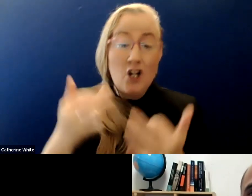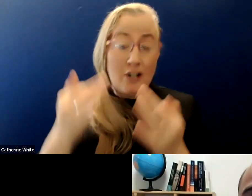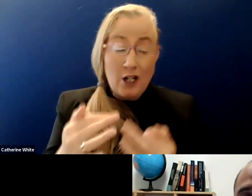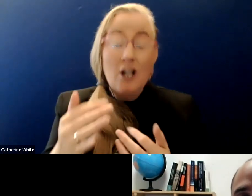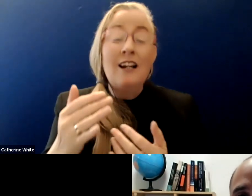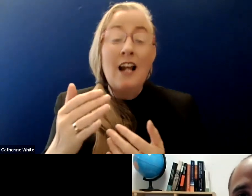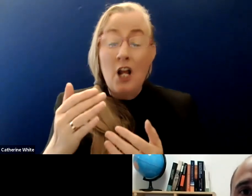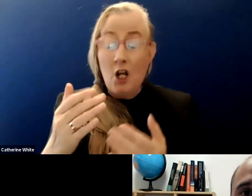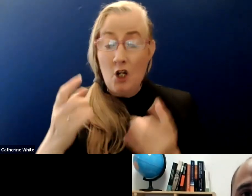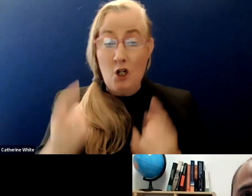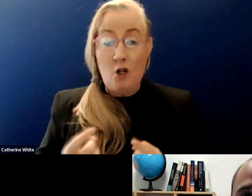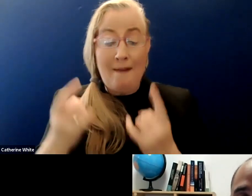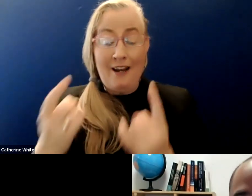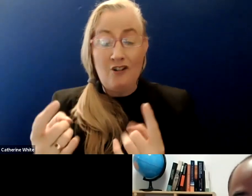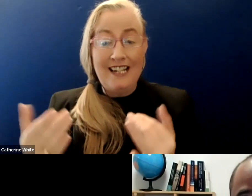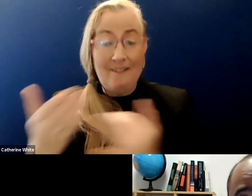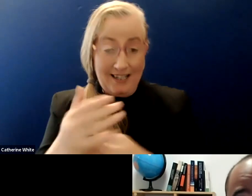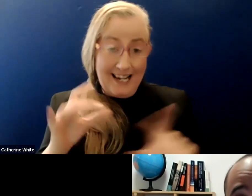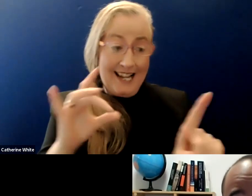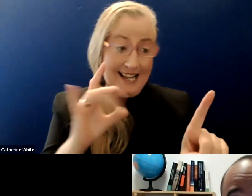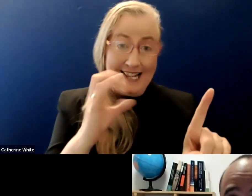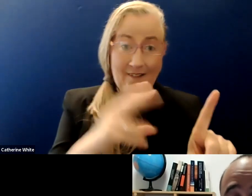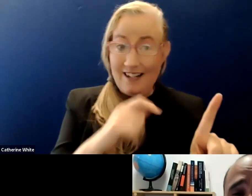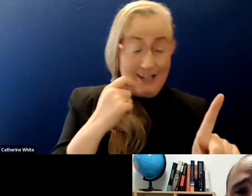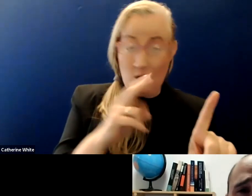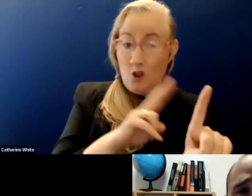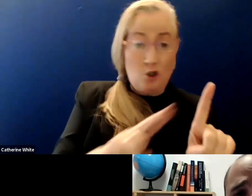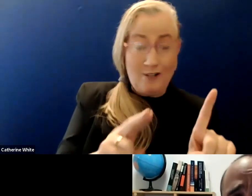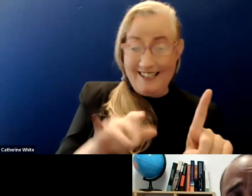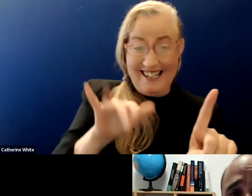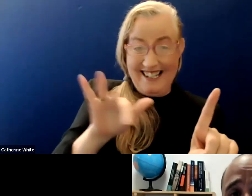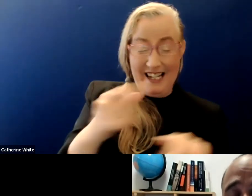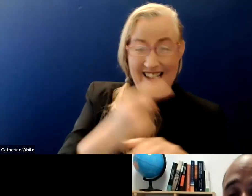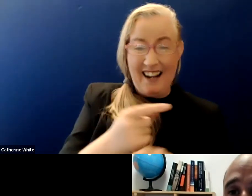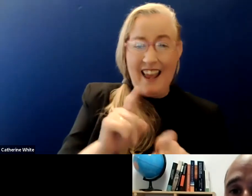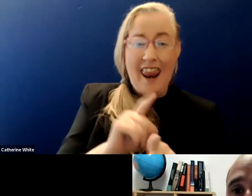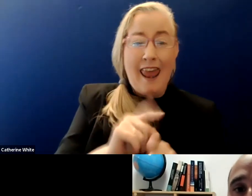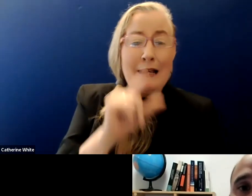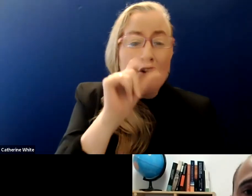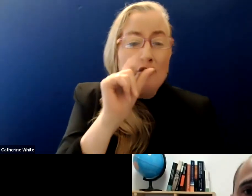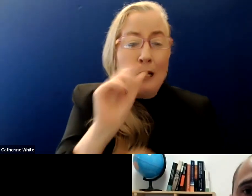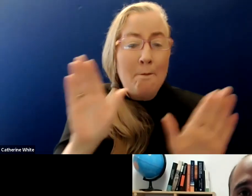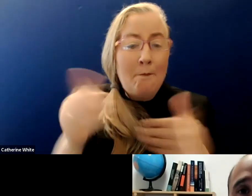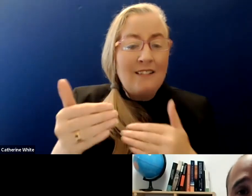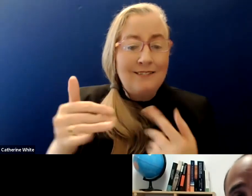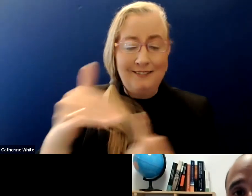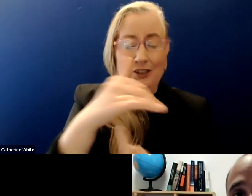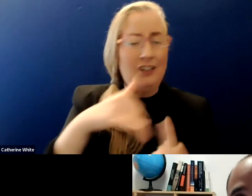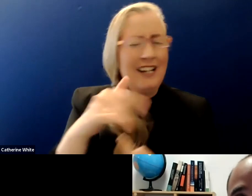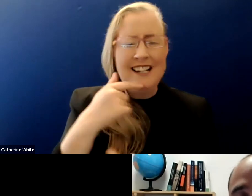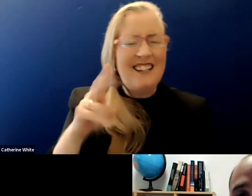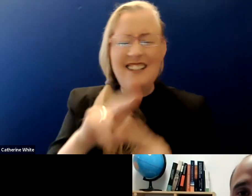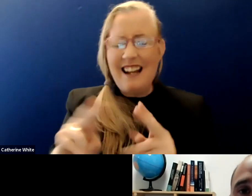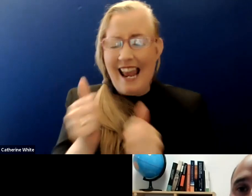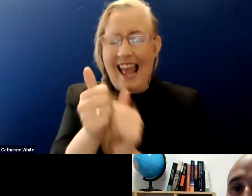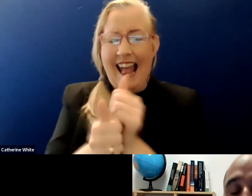humanitarian intervention, something that Kevin Heller thinks doesn't really exist, he thinks it's like a ticking bomb scenario, will not constitute an act of